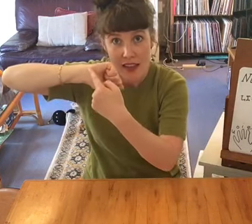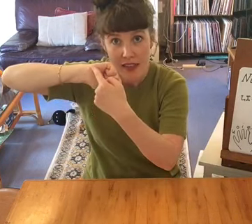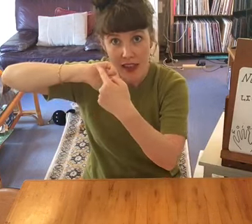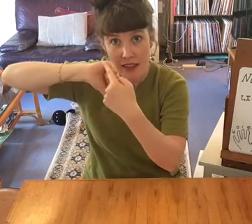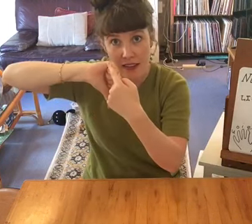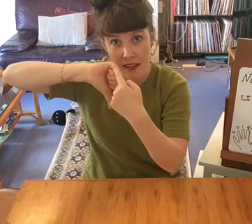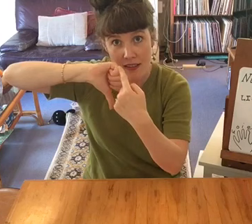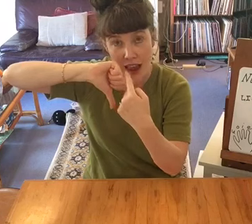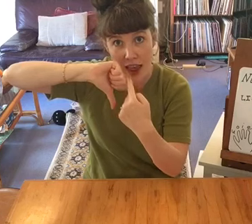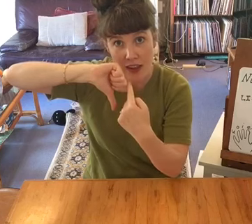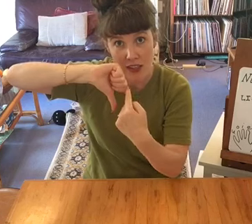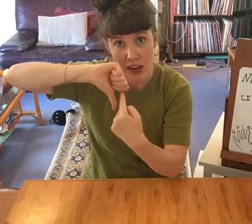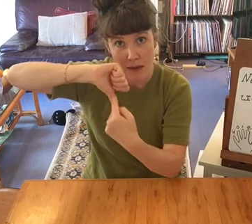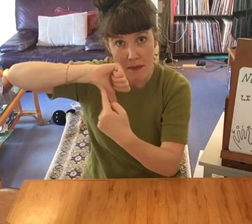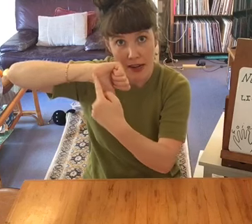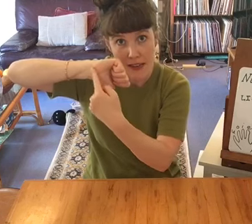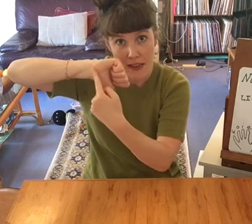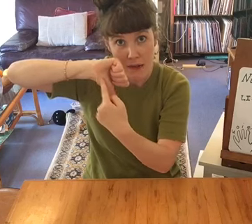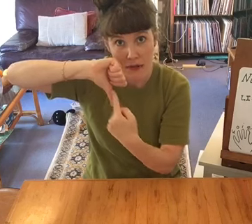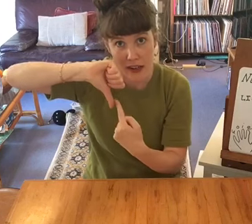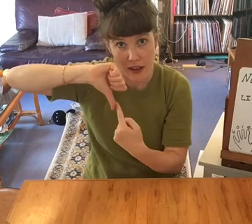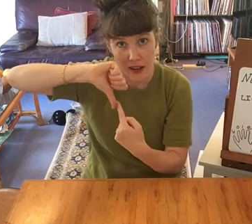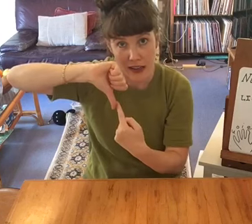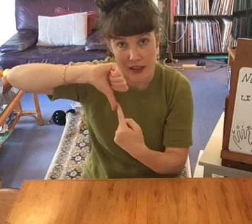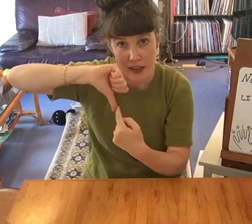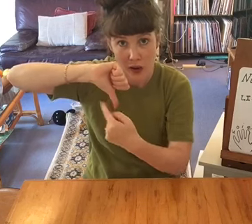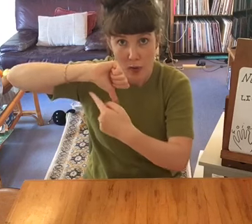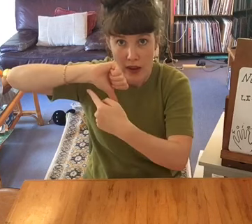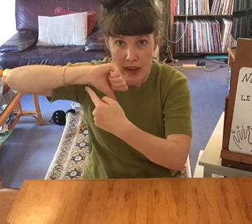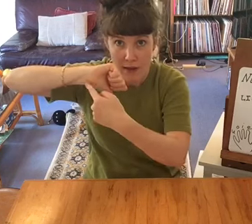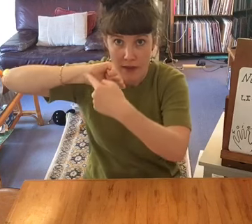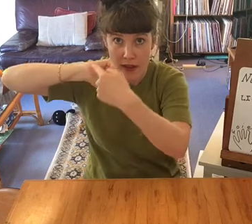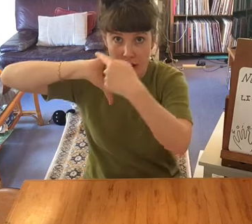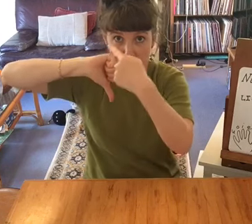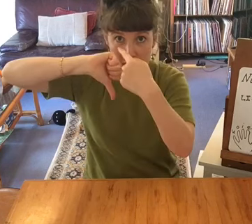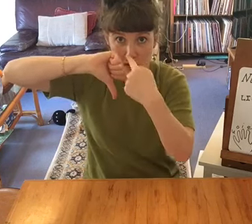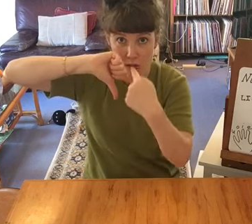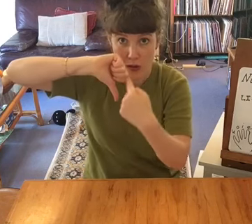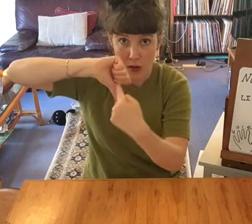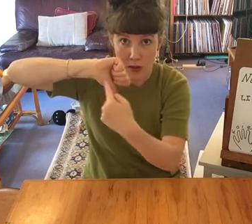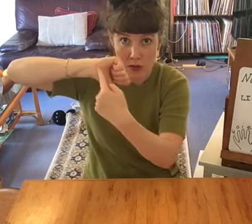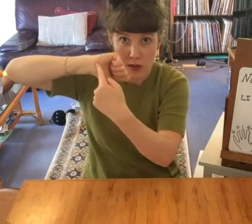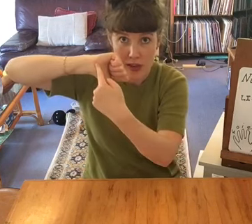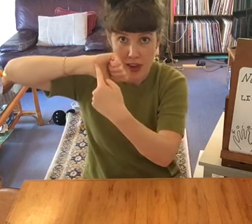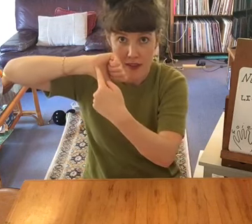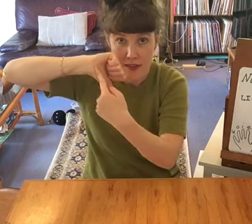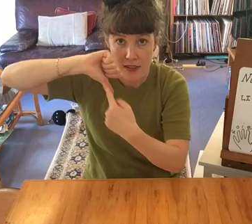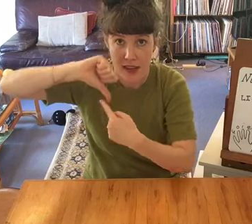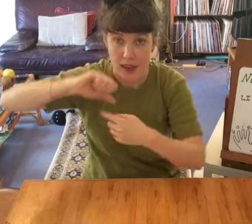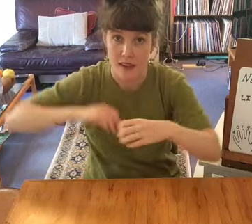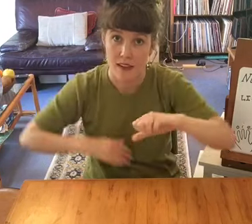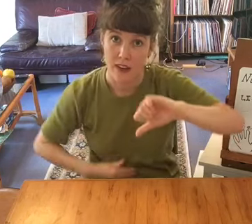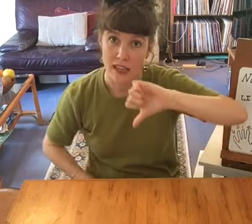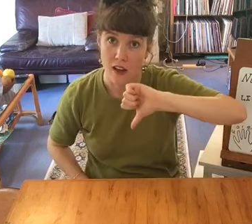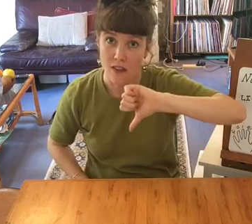that this hand shape makes the shape of a 9. We have the circle and the stick. I did it on this